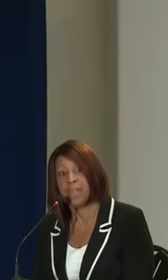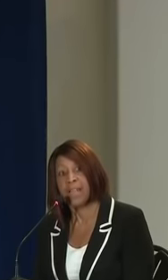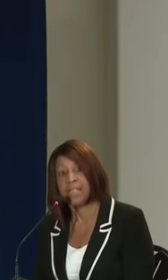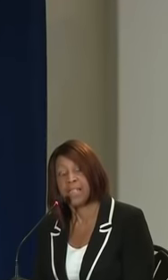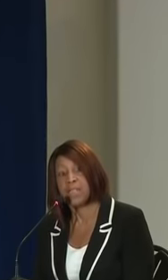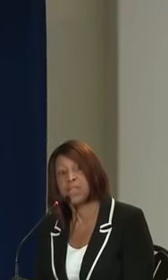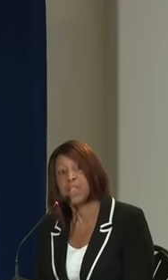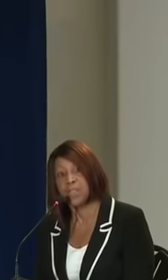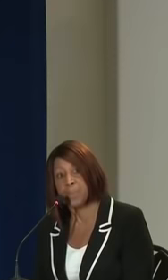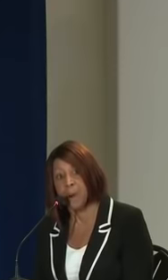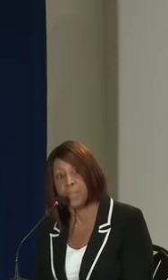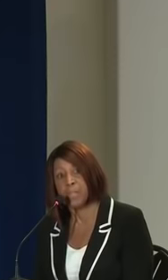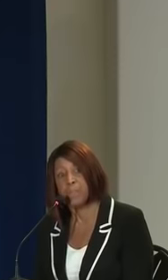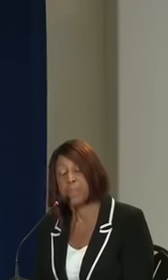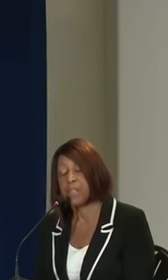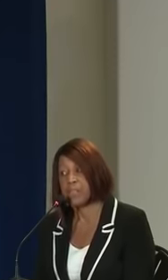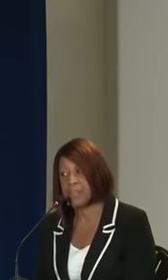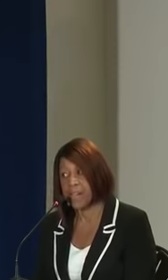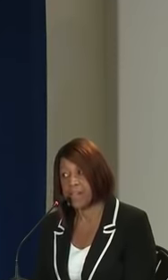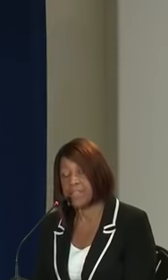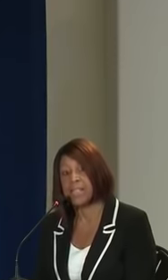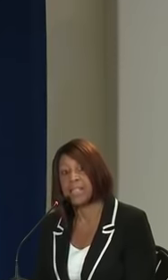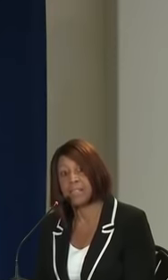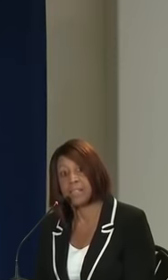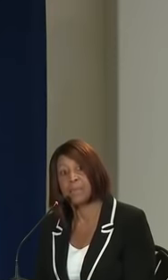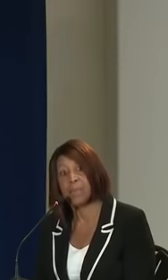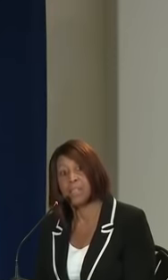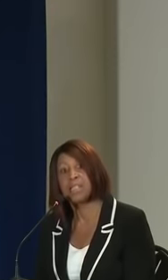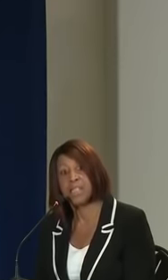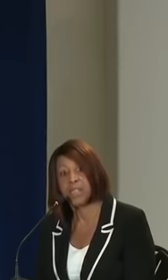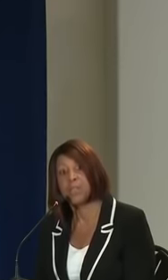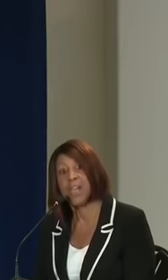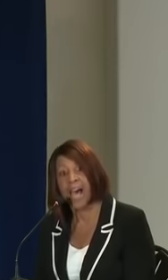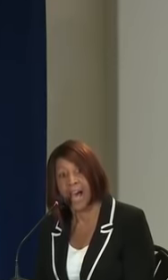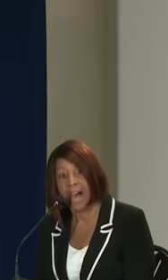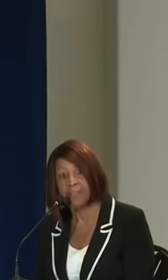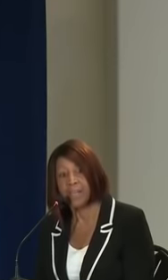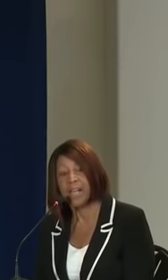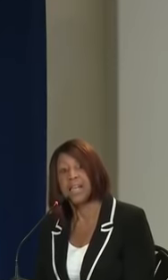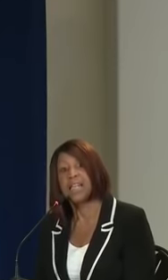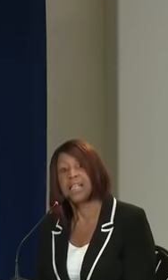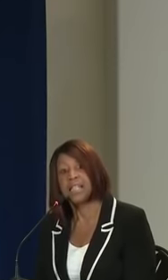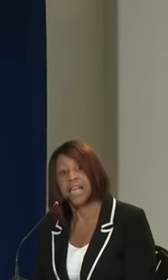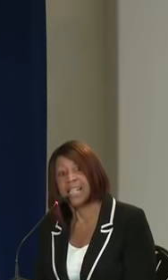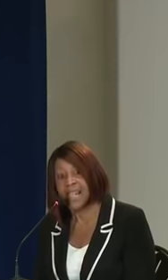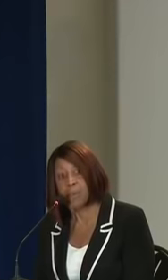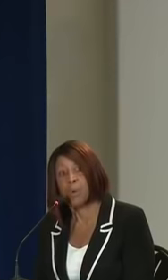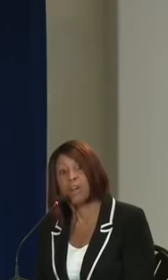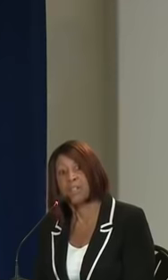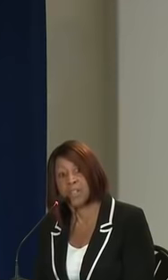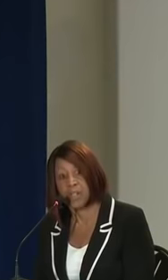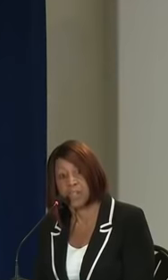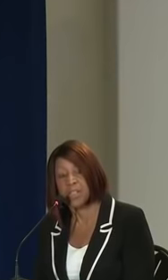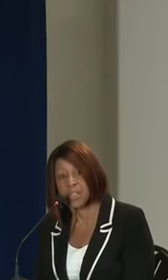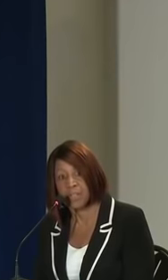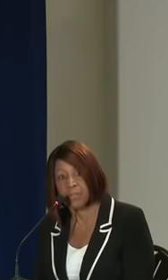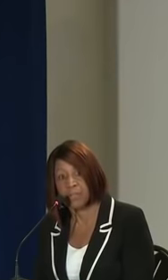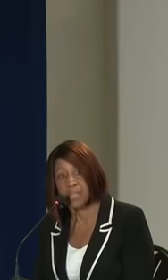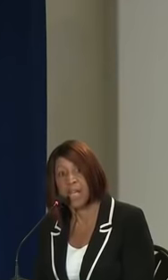know that the New Jersey Department of Community Affairs will continue to have its network of